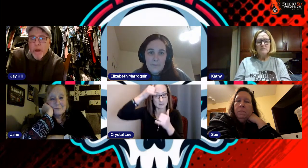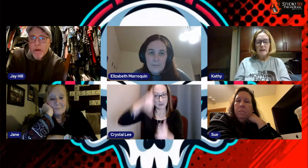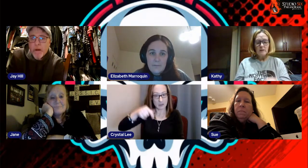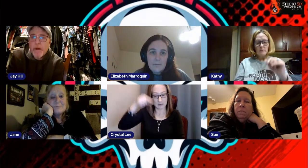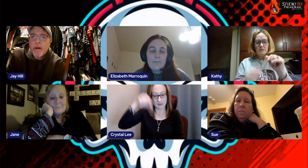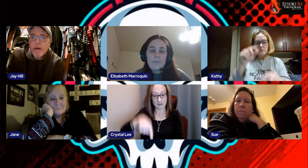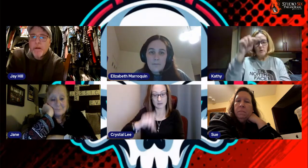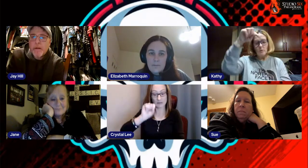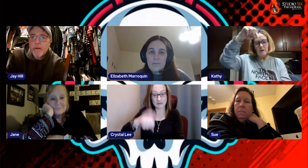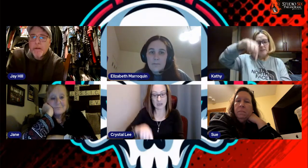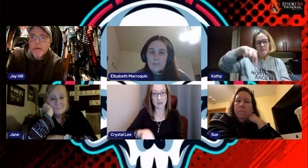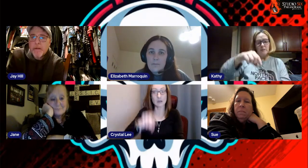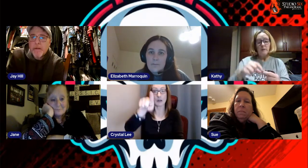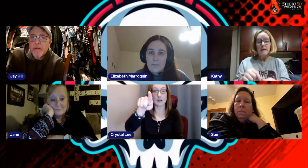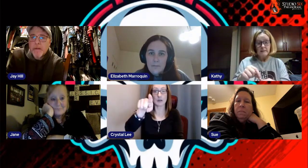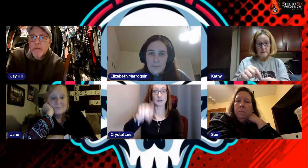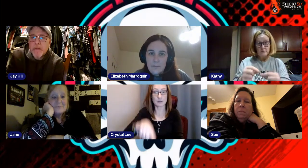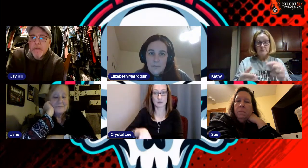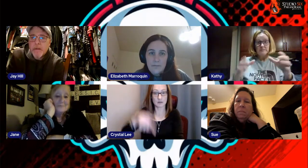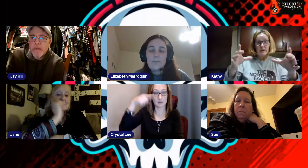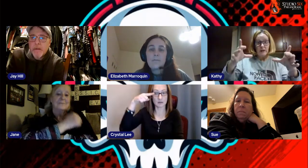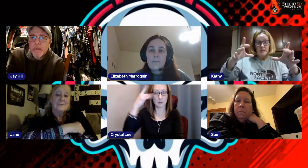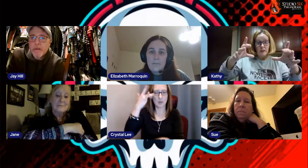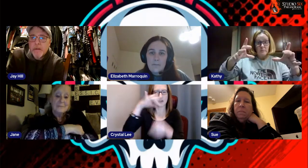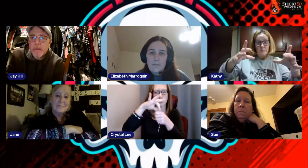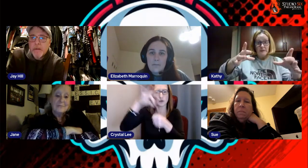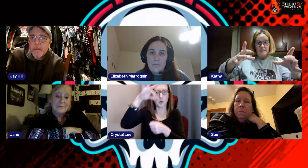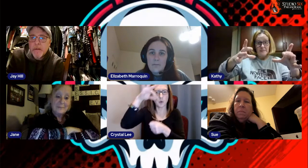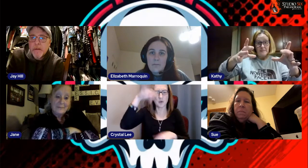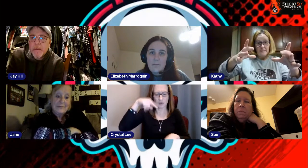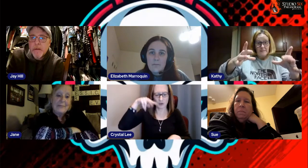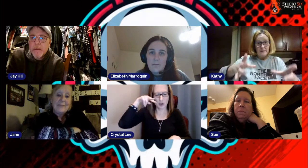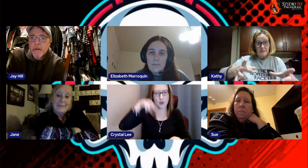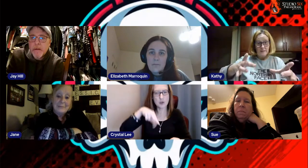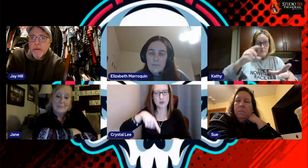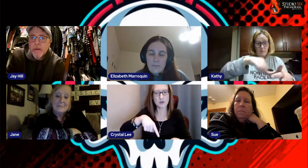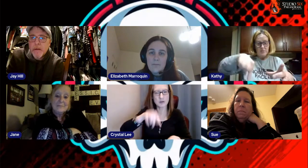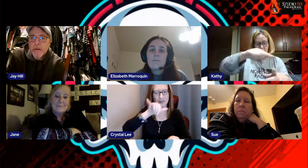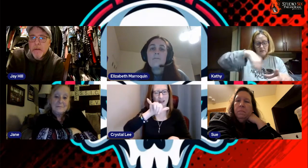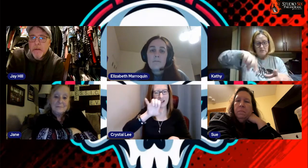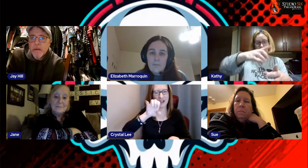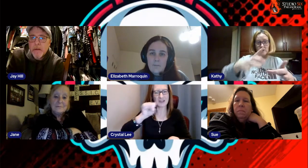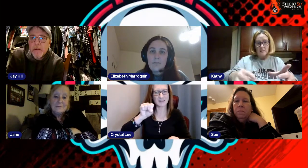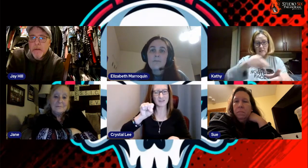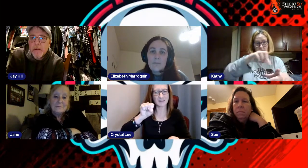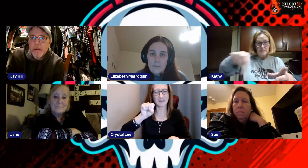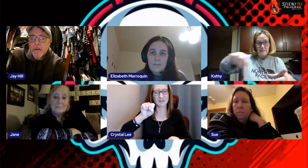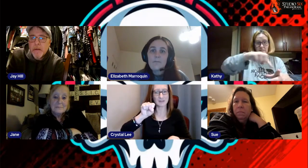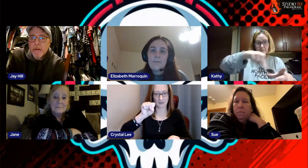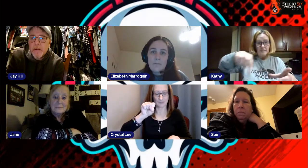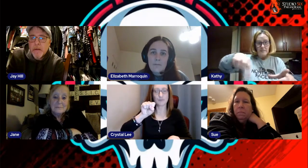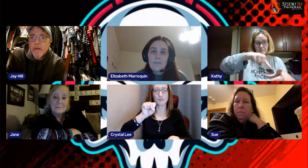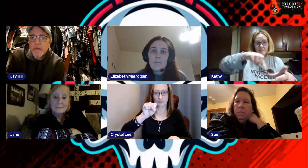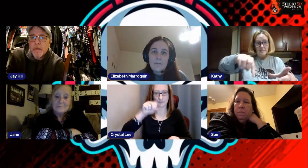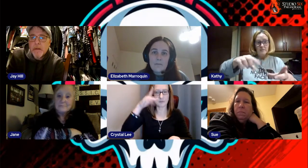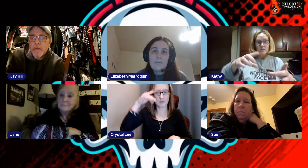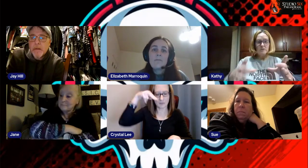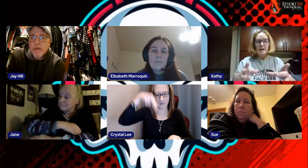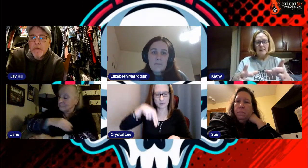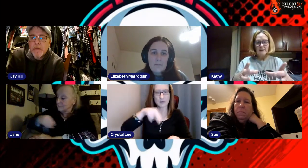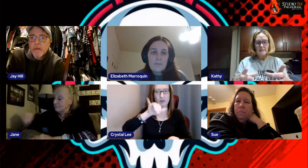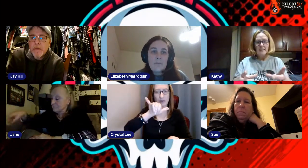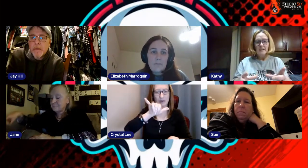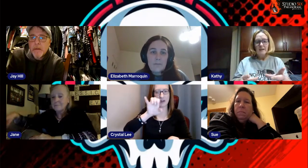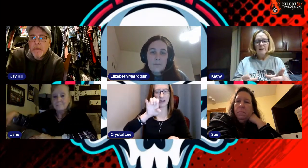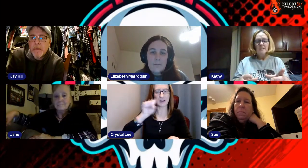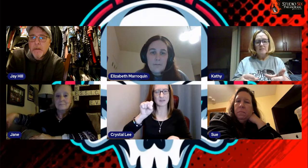So it's like it with the third one, the pendulum to start being with that circle. So she